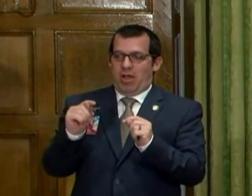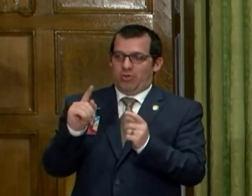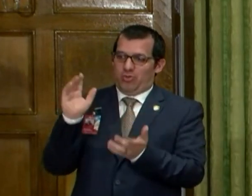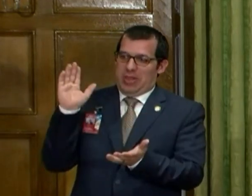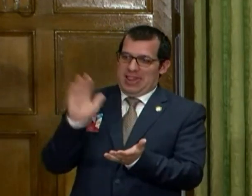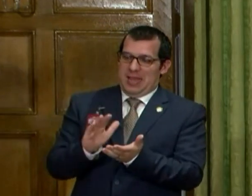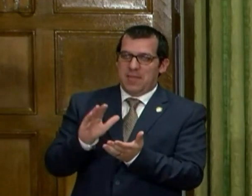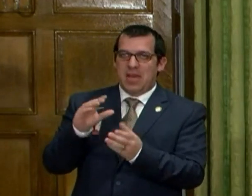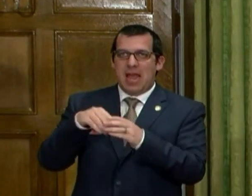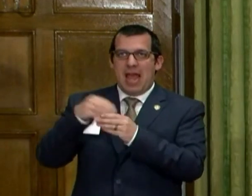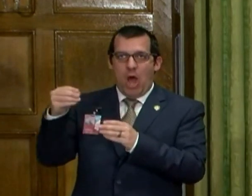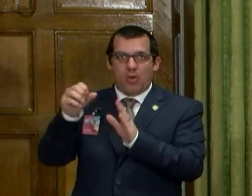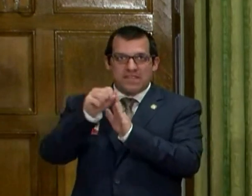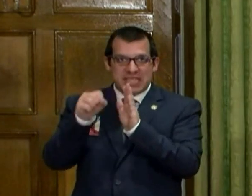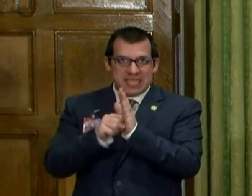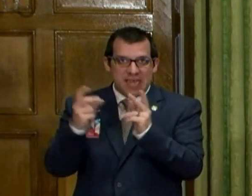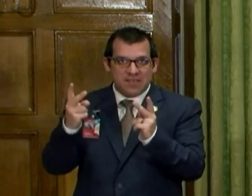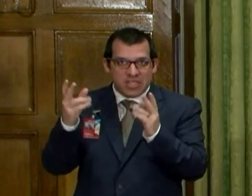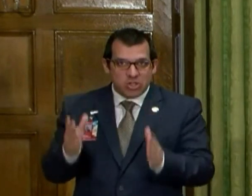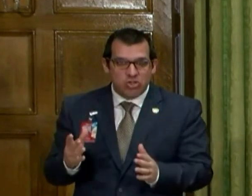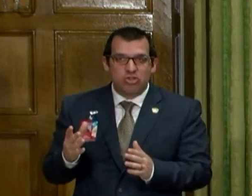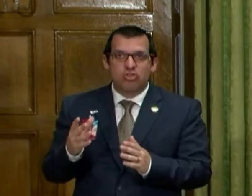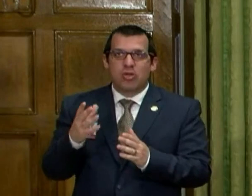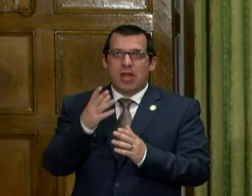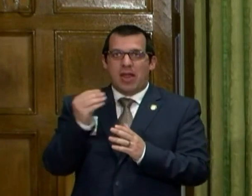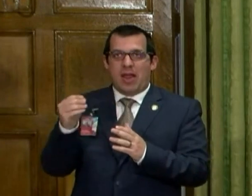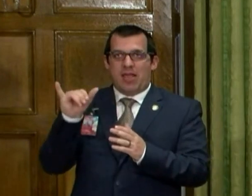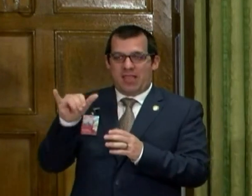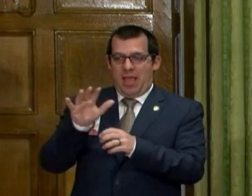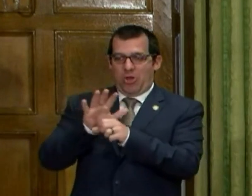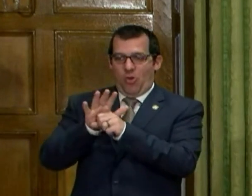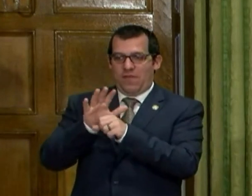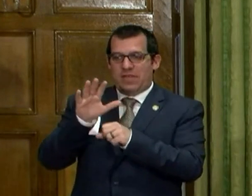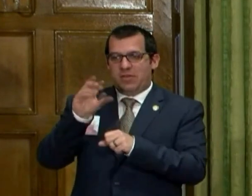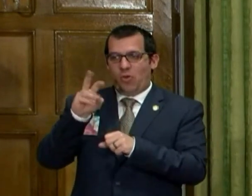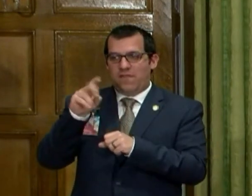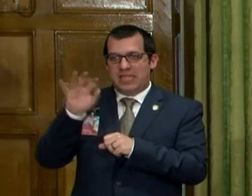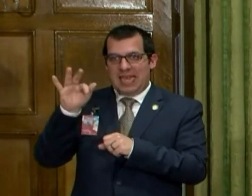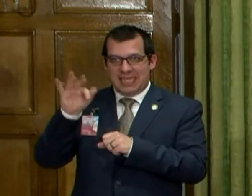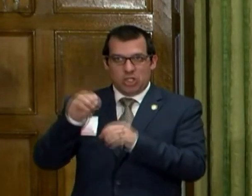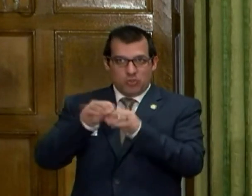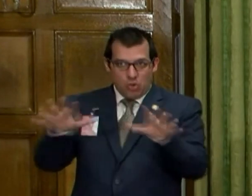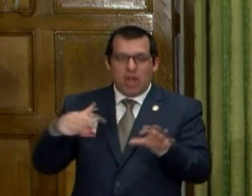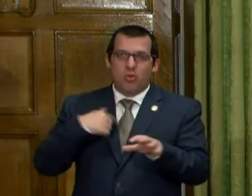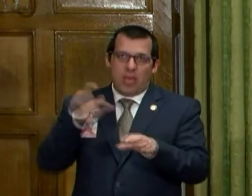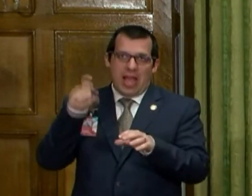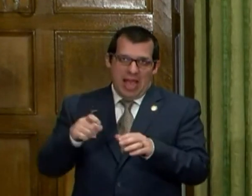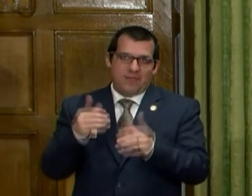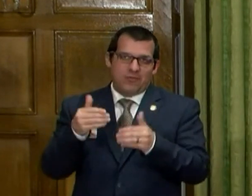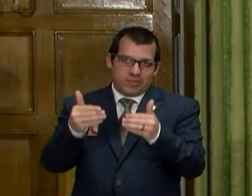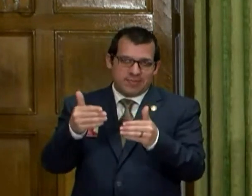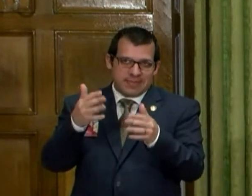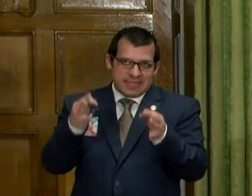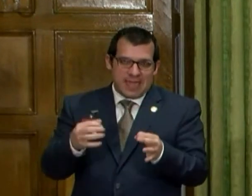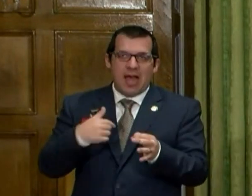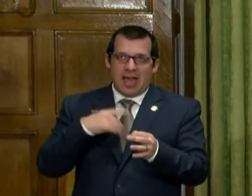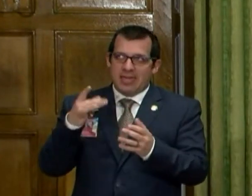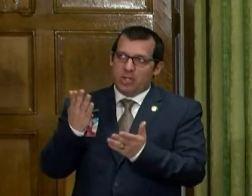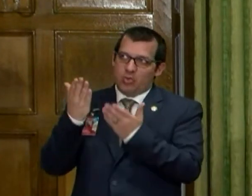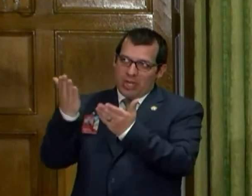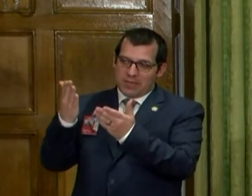limit out-of-state visitors and the spread of COVID-19, that we needed to take this step, and I made that